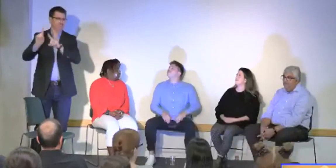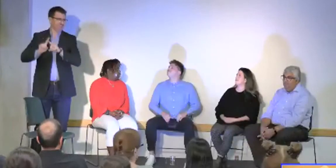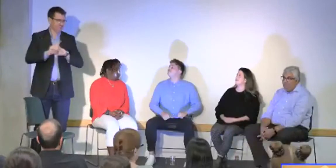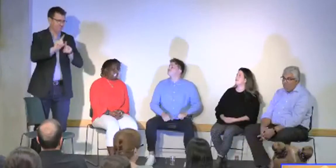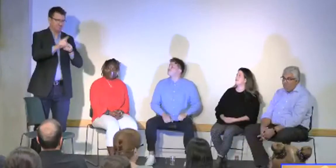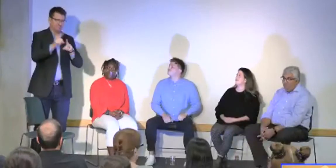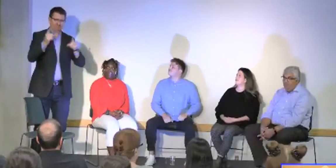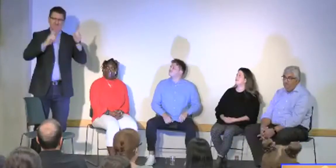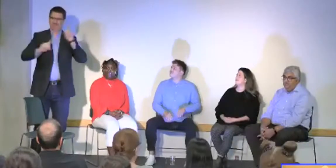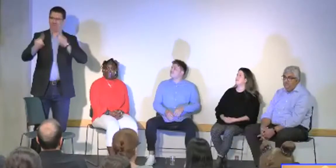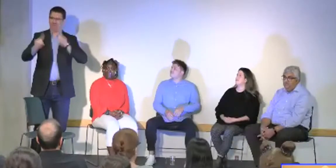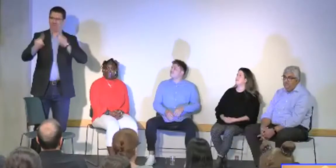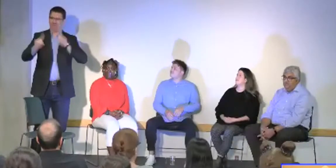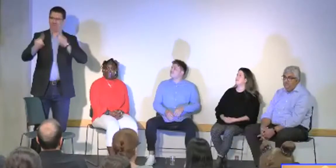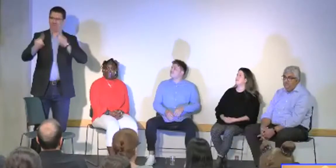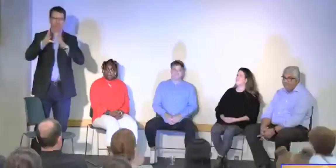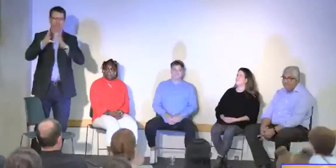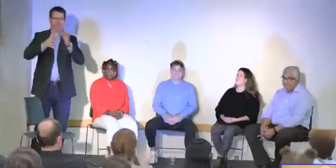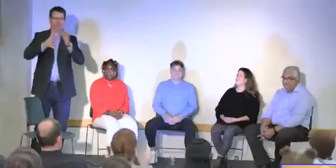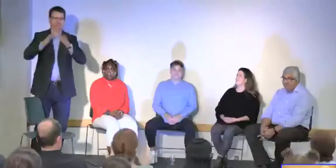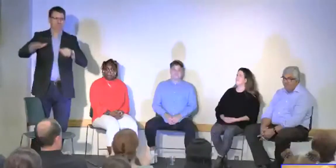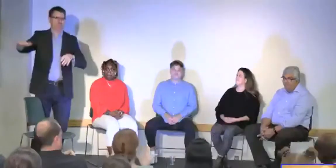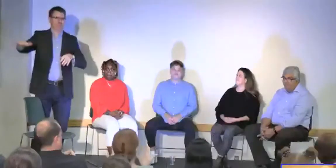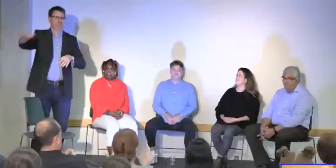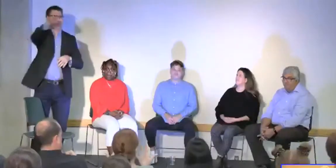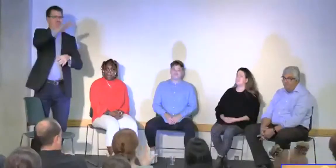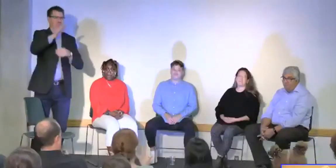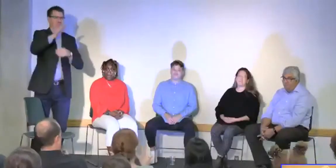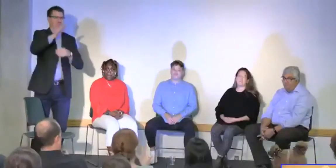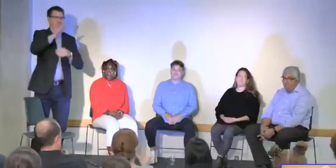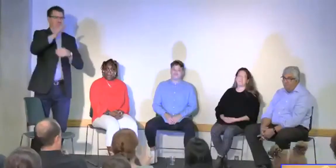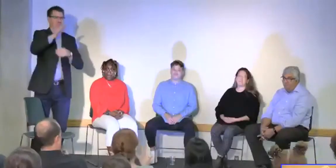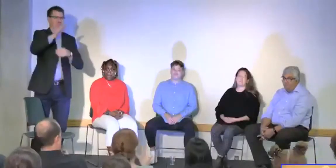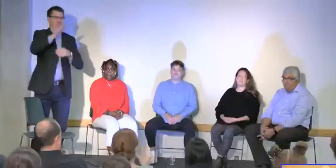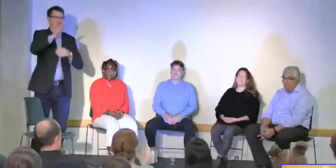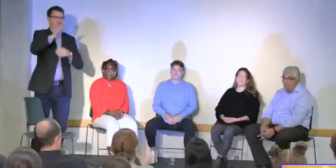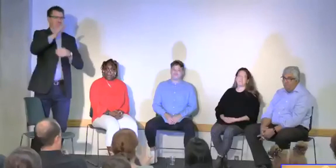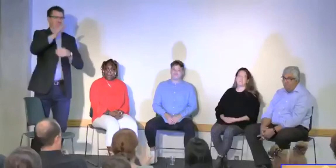There are a lot of different sign languages that are being celebrated, and